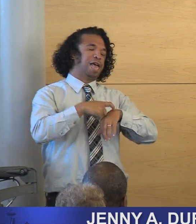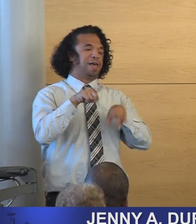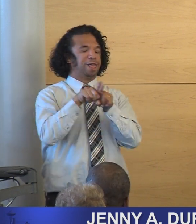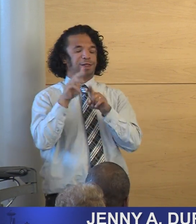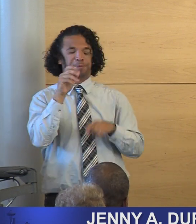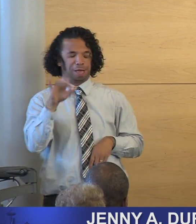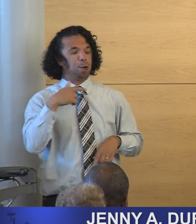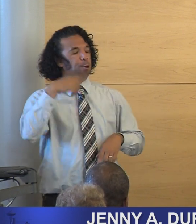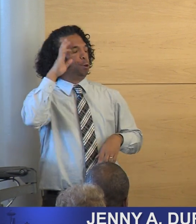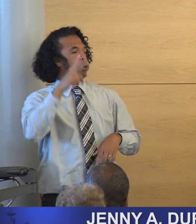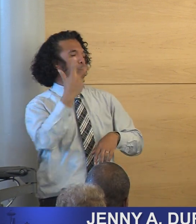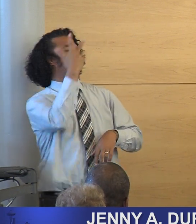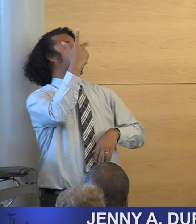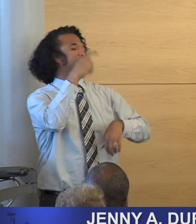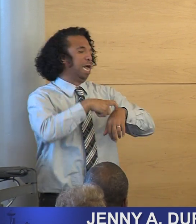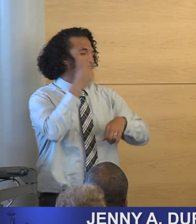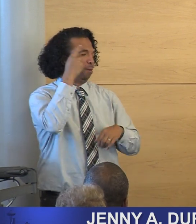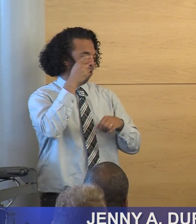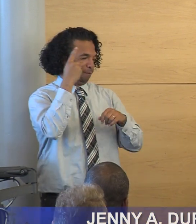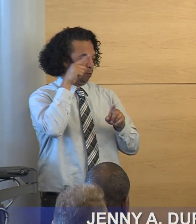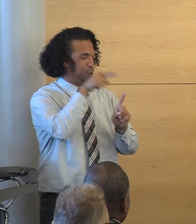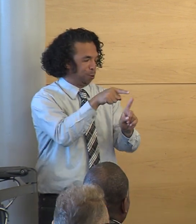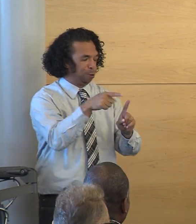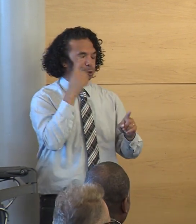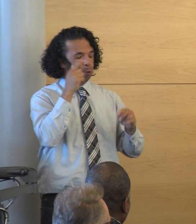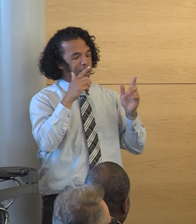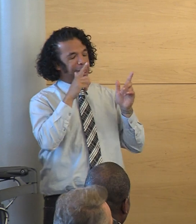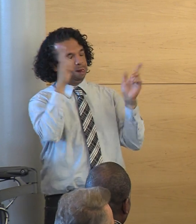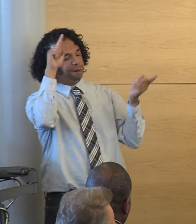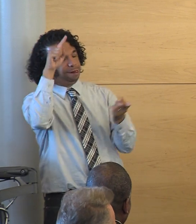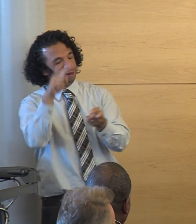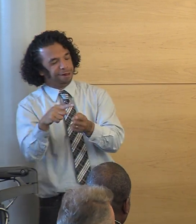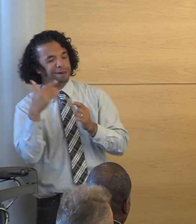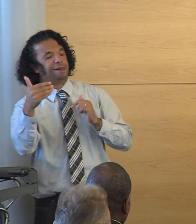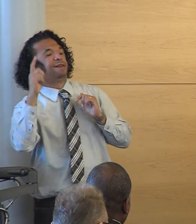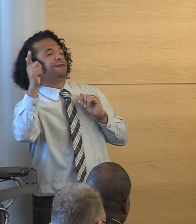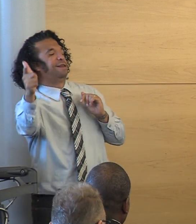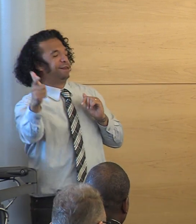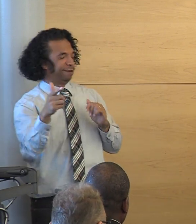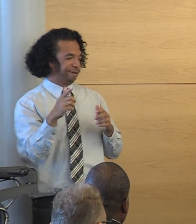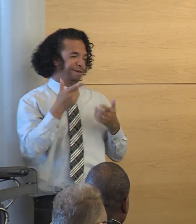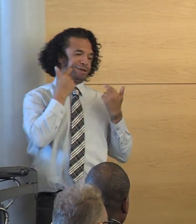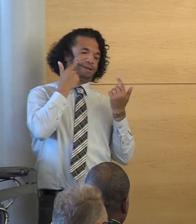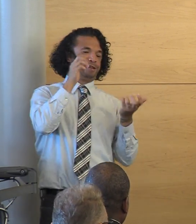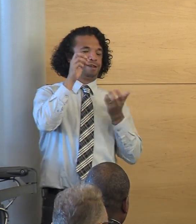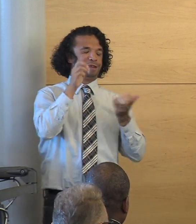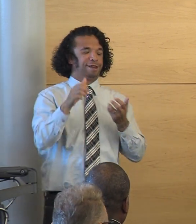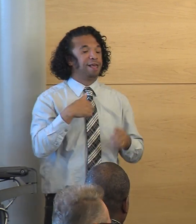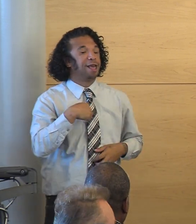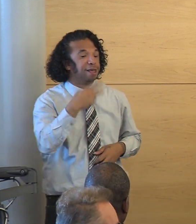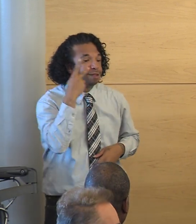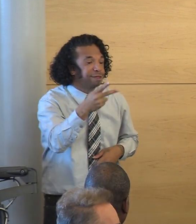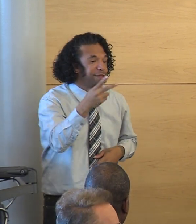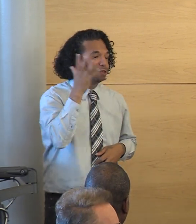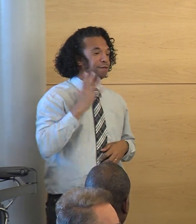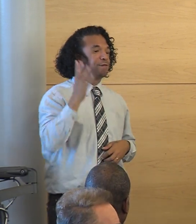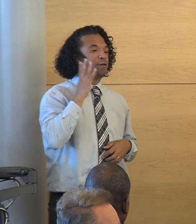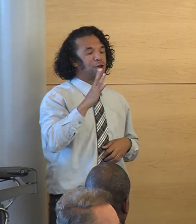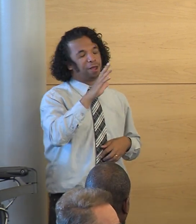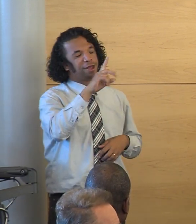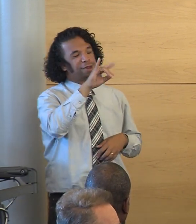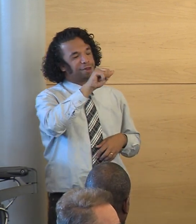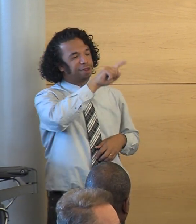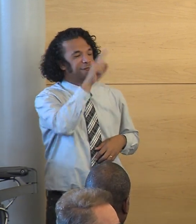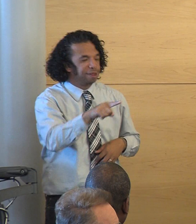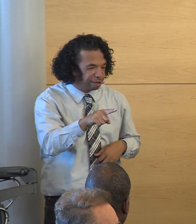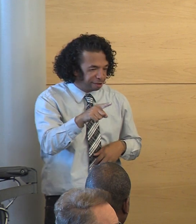We've already done one, and we'll plan another one down the road. No sweat. I see former Chief Diaz here as well. Thank you for your service.